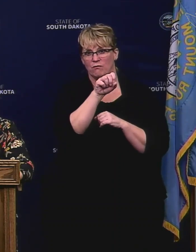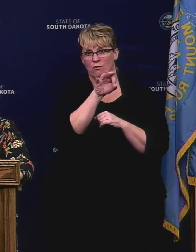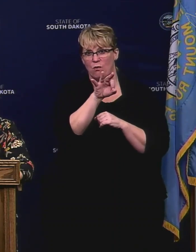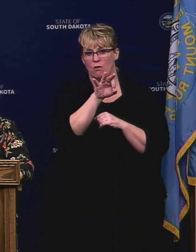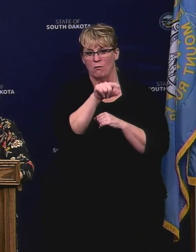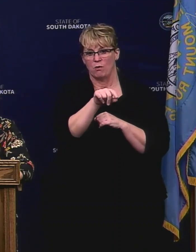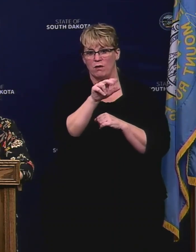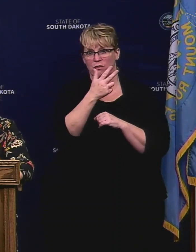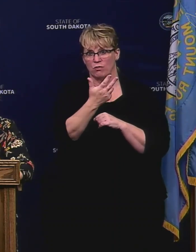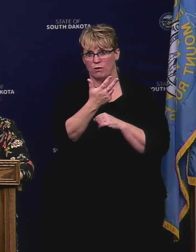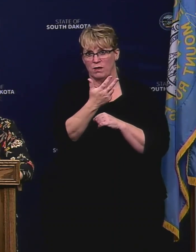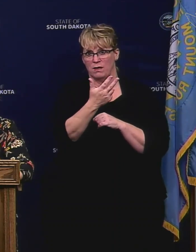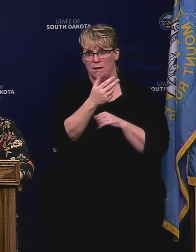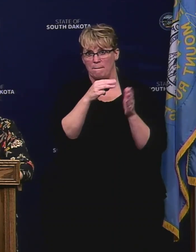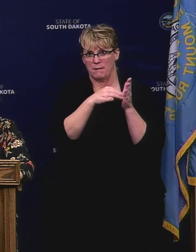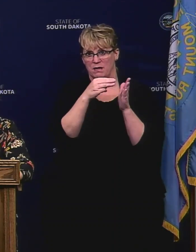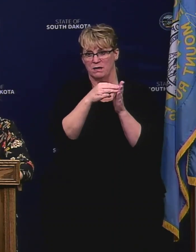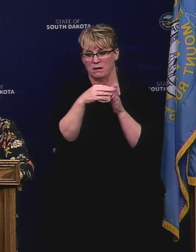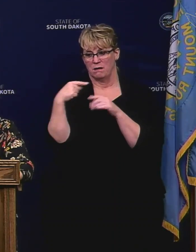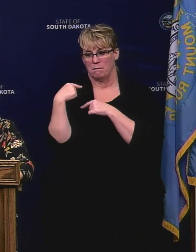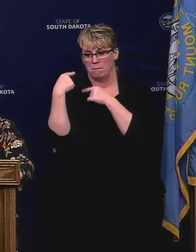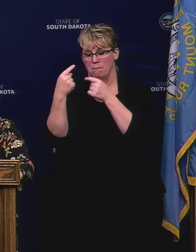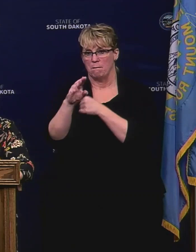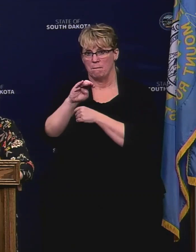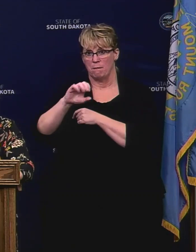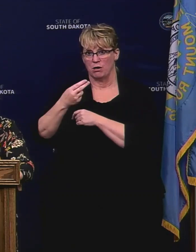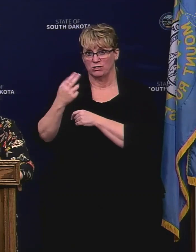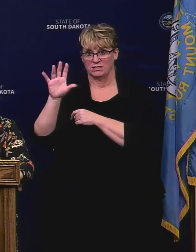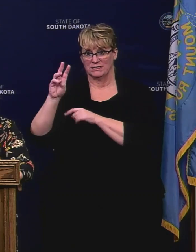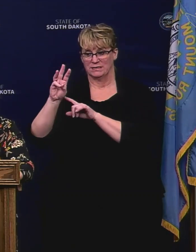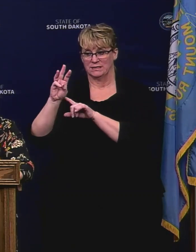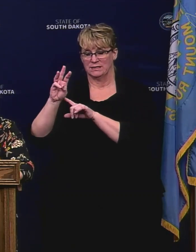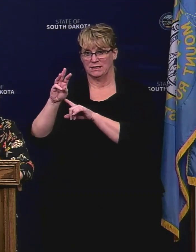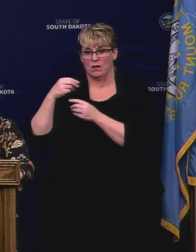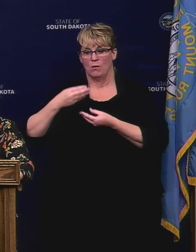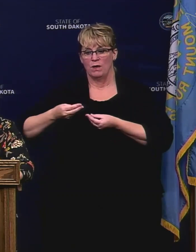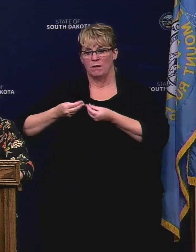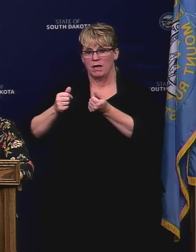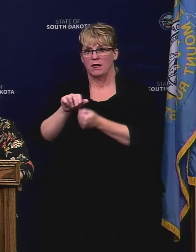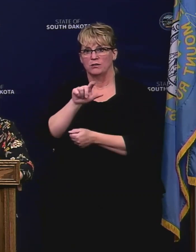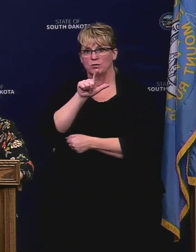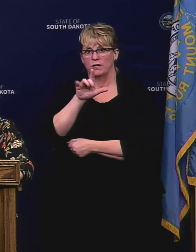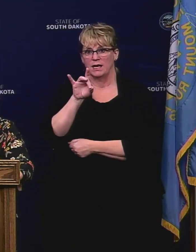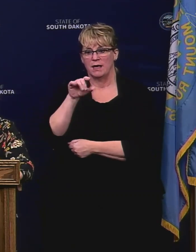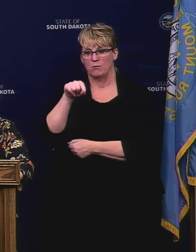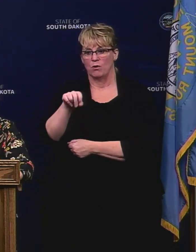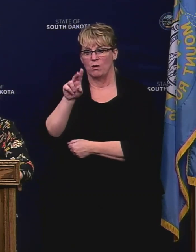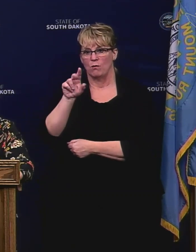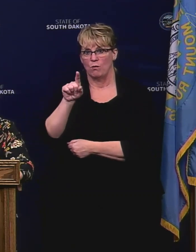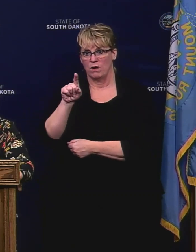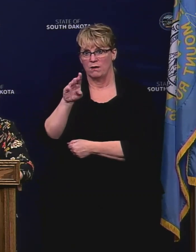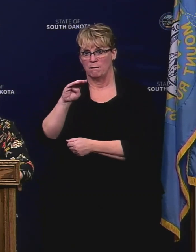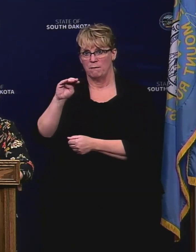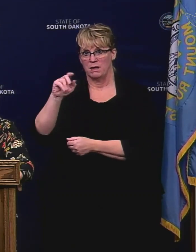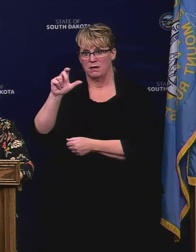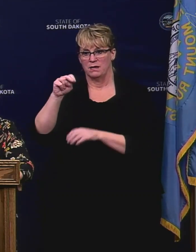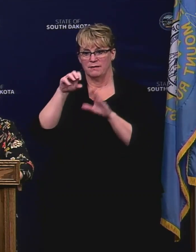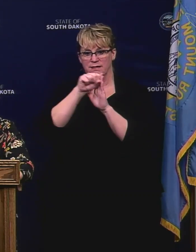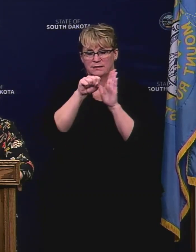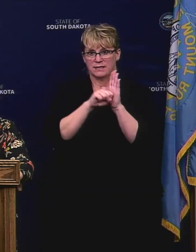May 10th. Since March 16th, we have paid out $28.1 million in state